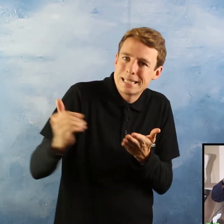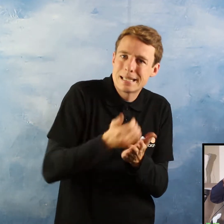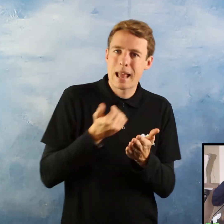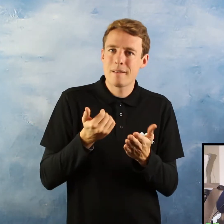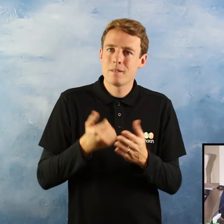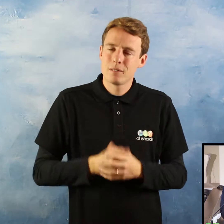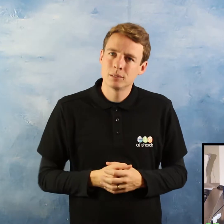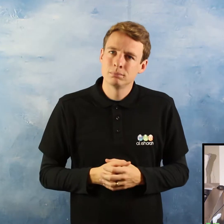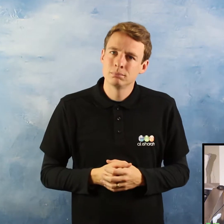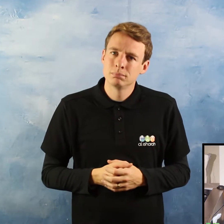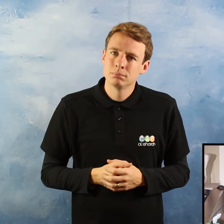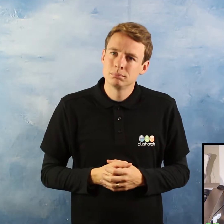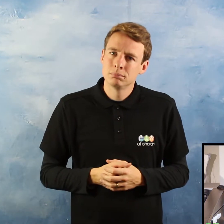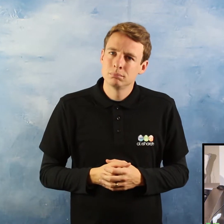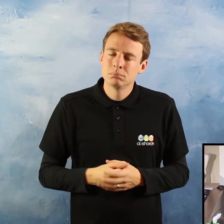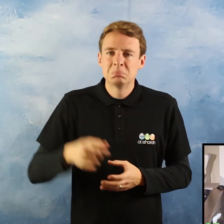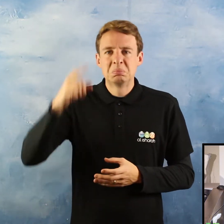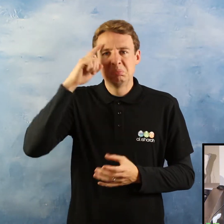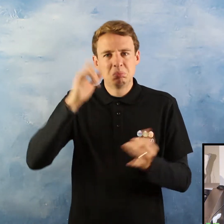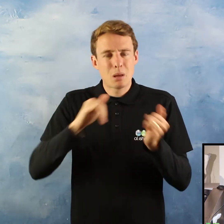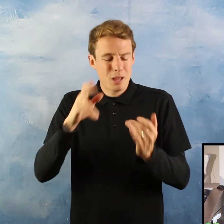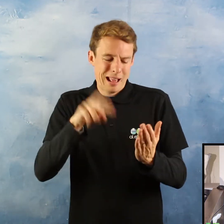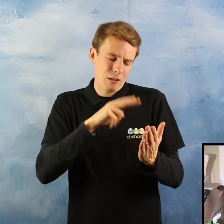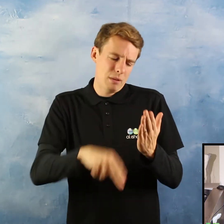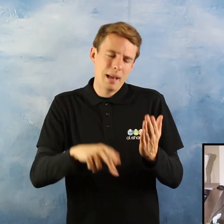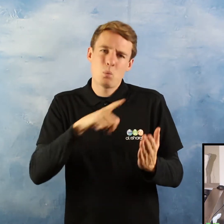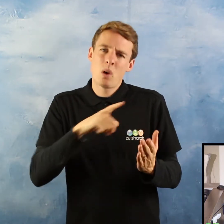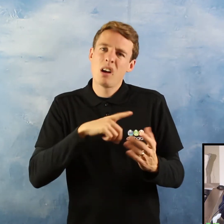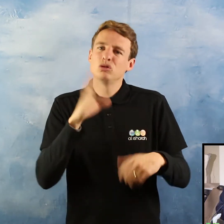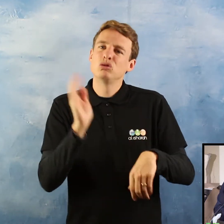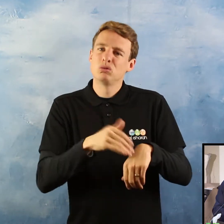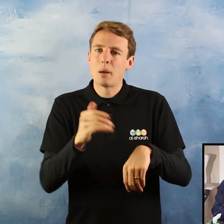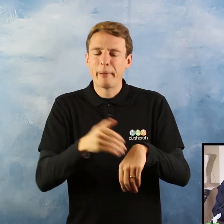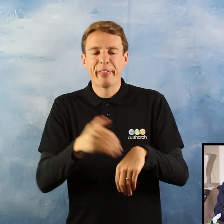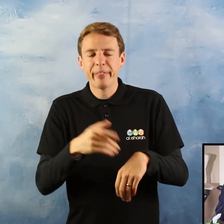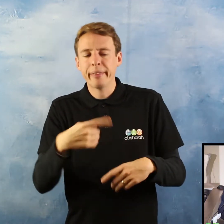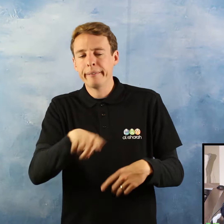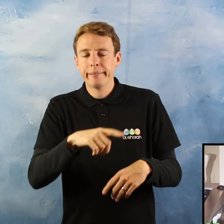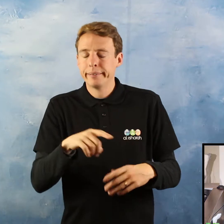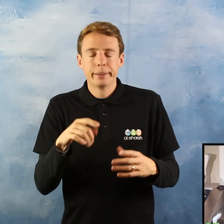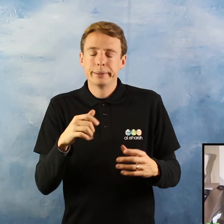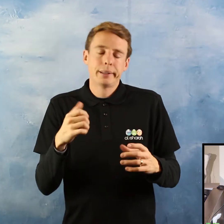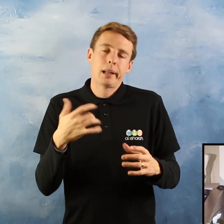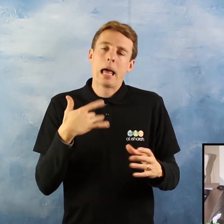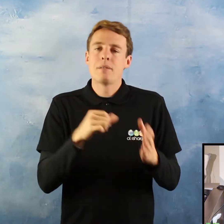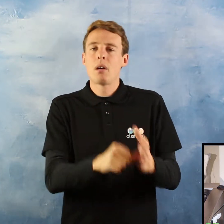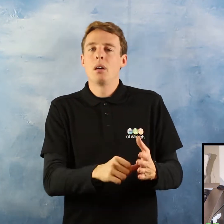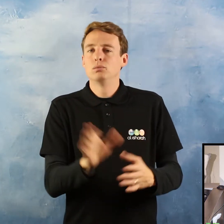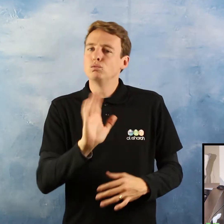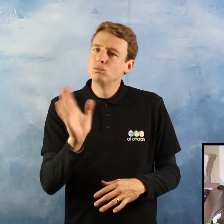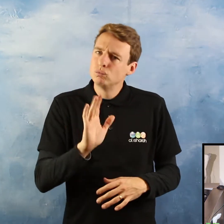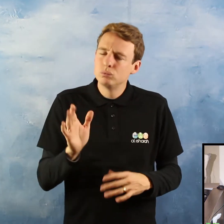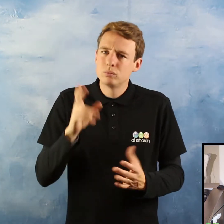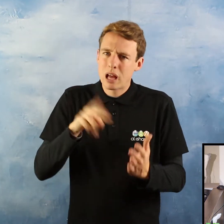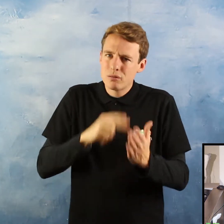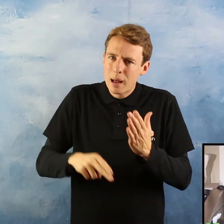I gave my servants trouble so they can't move. No, not for that. For our benefit. And